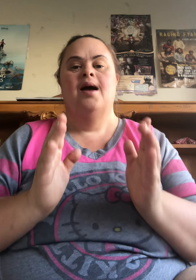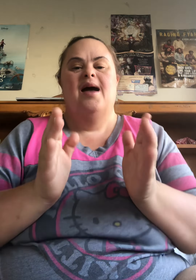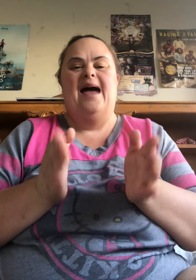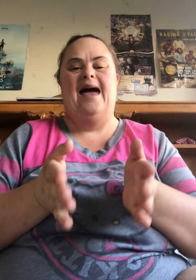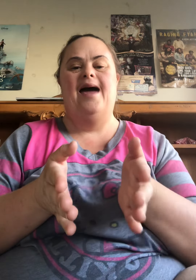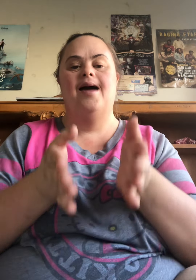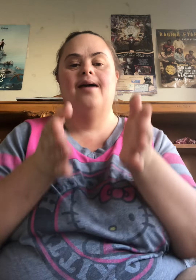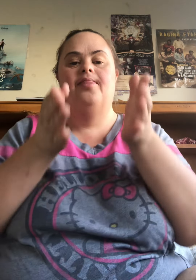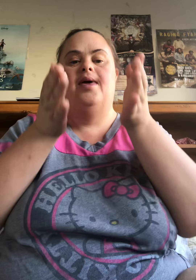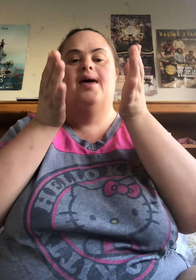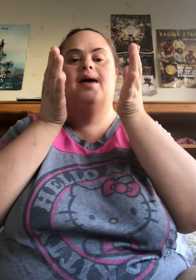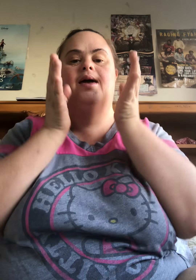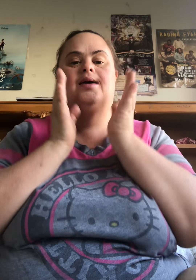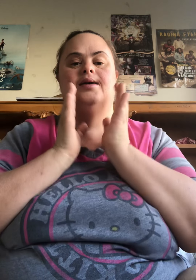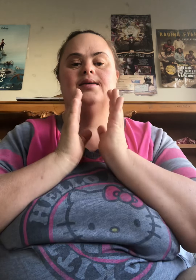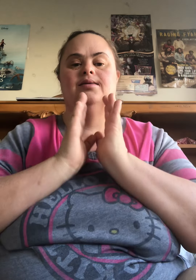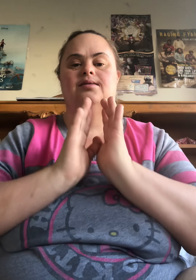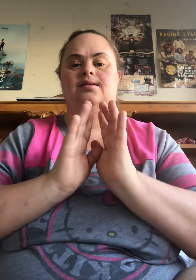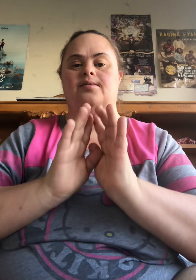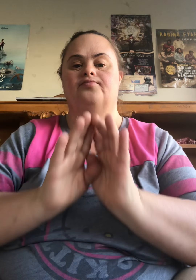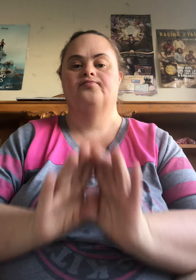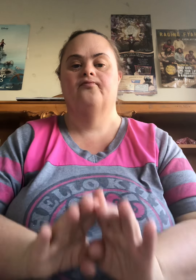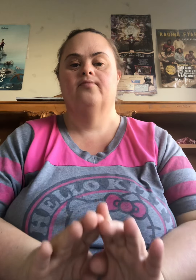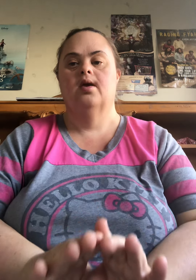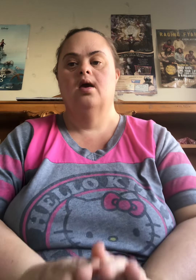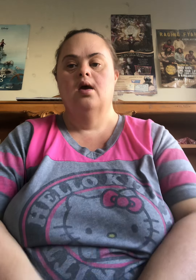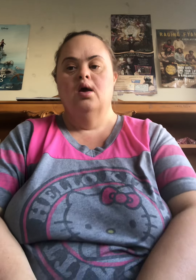here. And then you